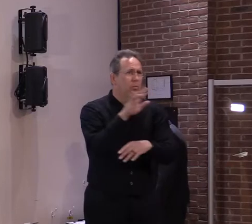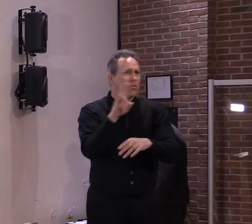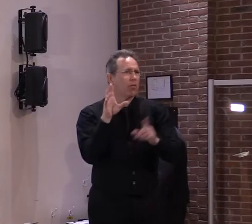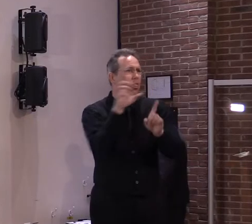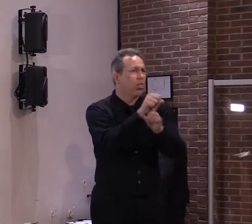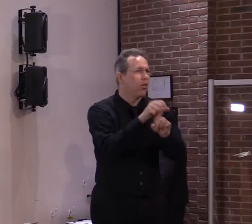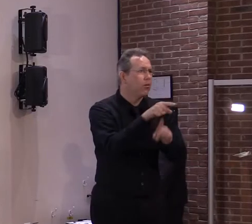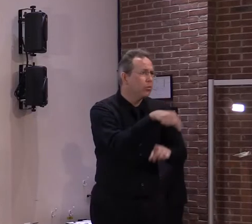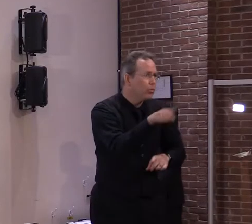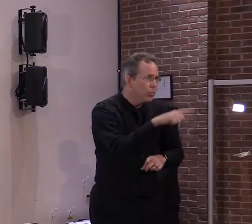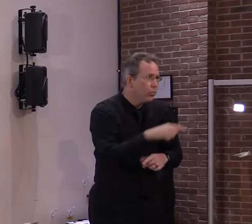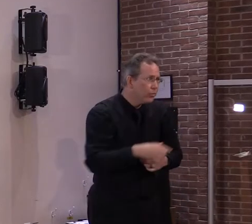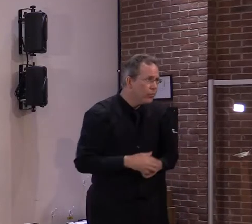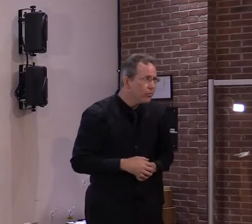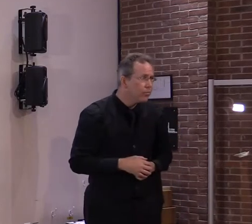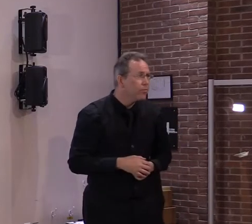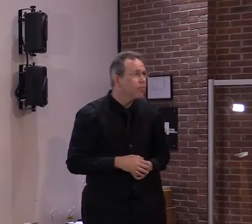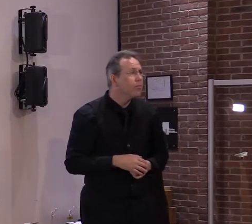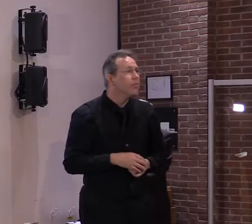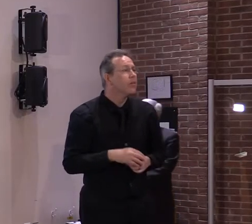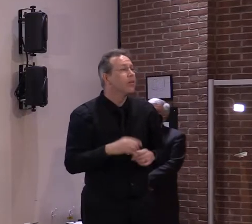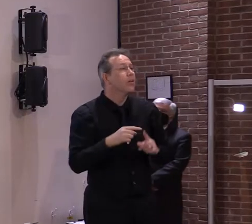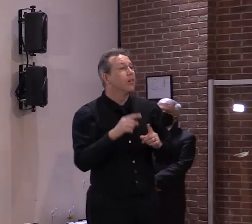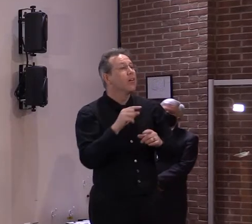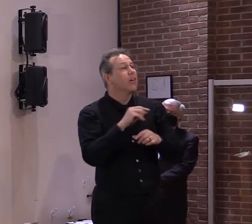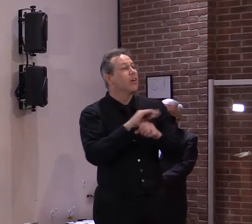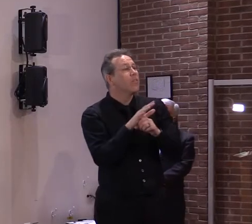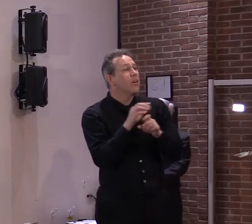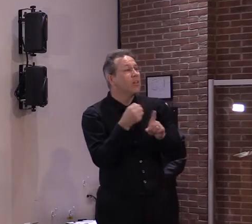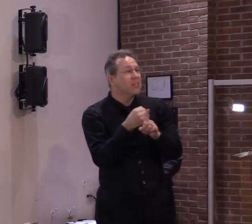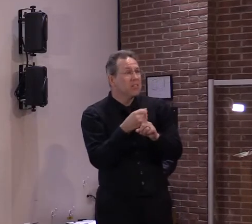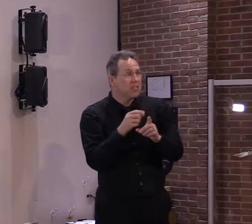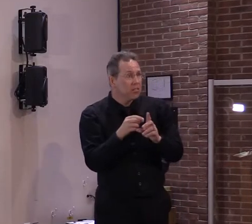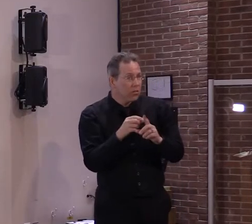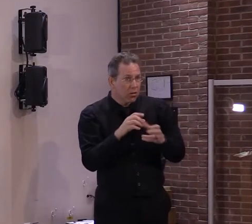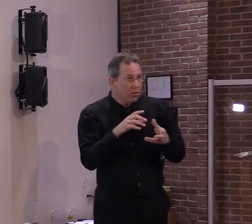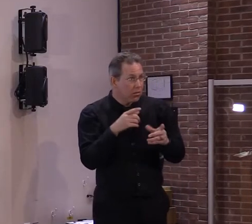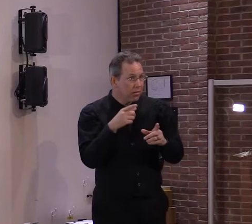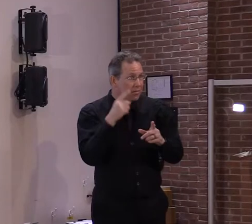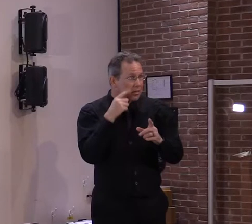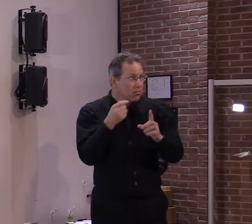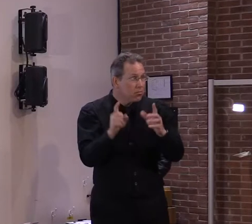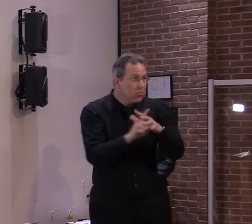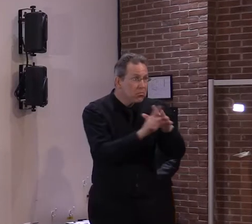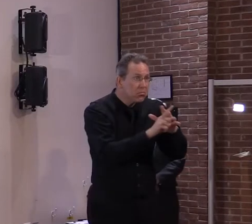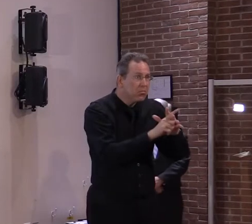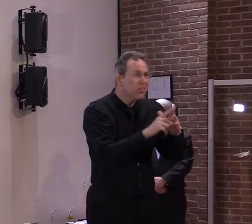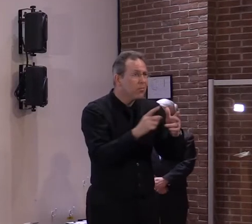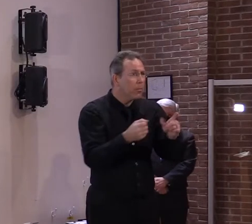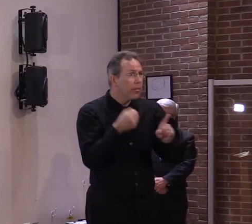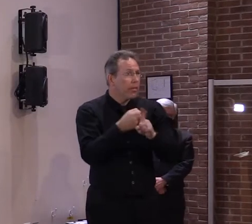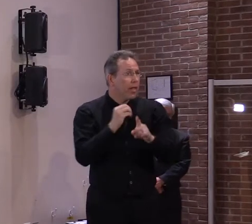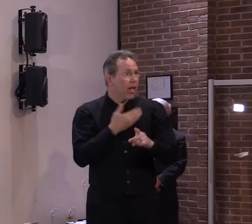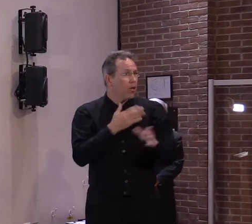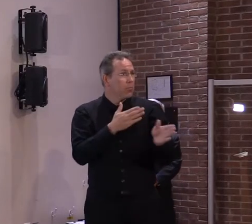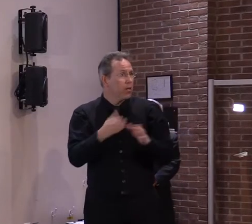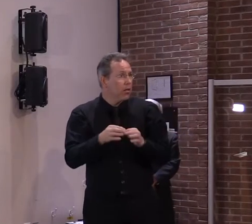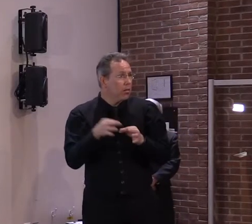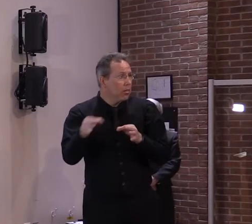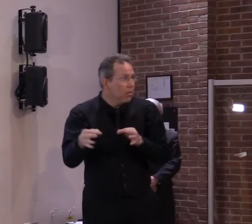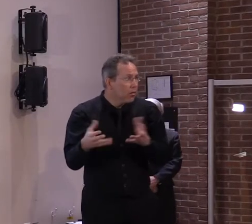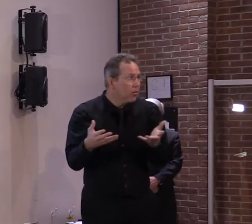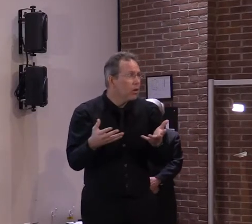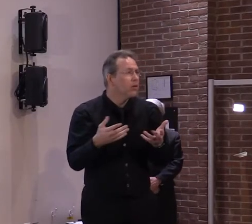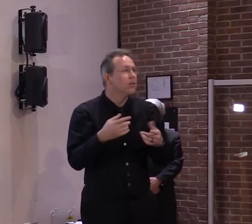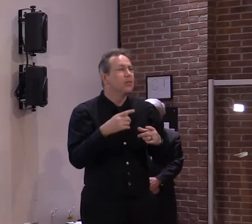of something like B.1.1.7, which is the one that will probably nationwide be the most prevalent variant